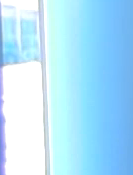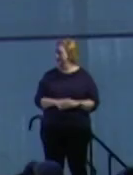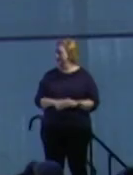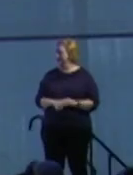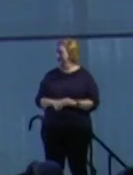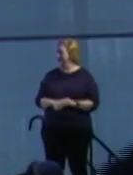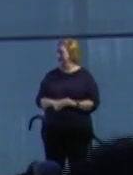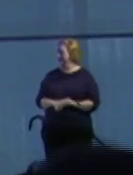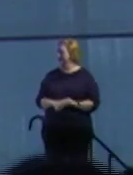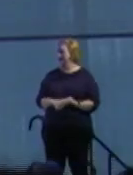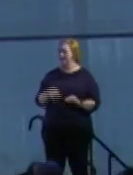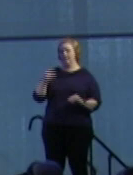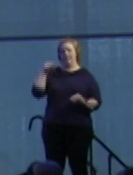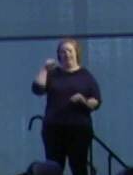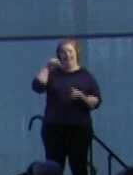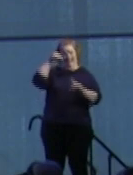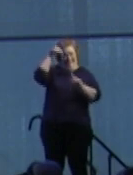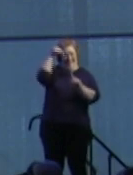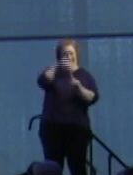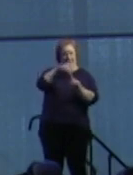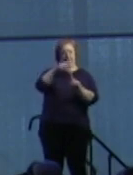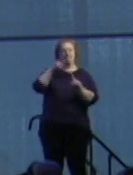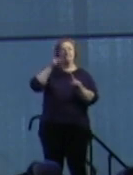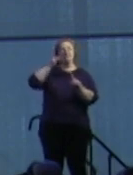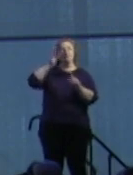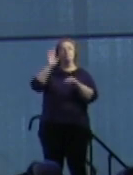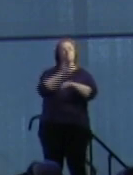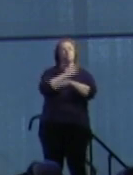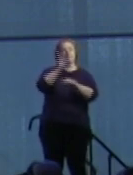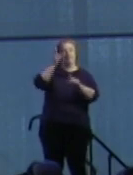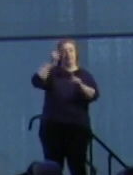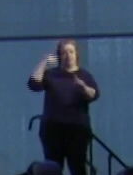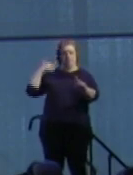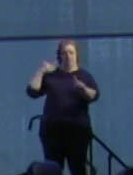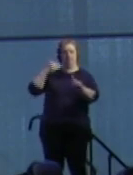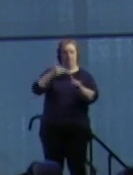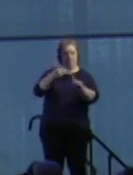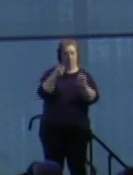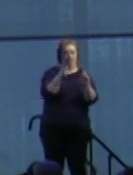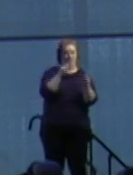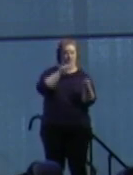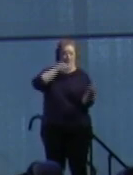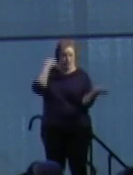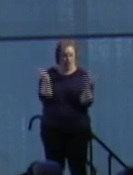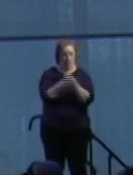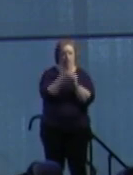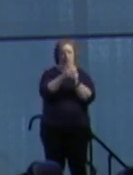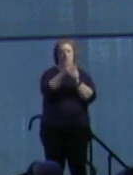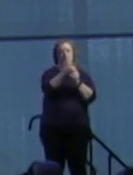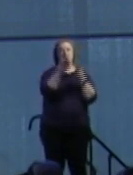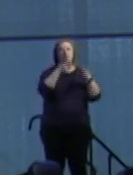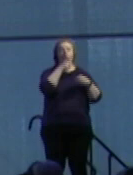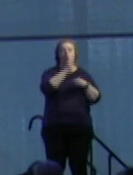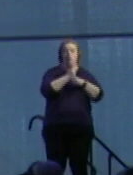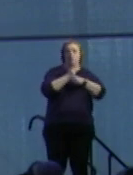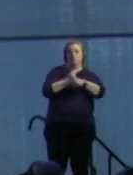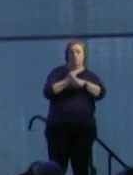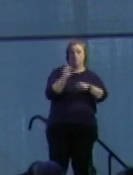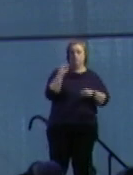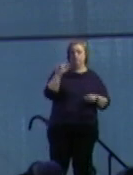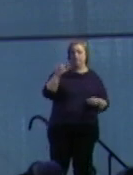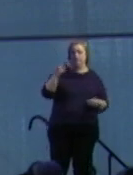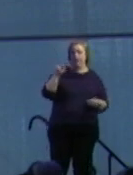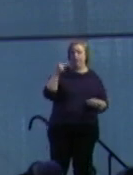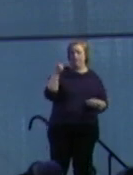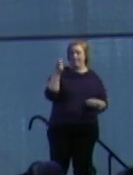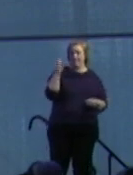pivotal, historic musical instrument. And this is made by Moog, who invented the synthesizer, and he got his start making theremins